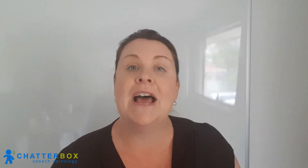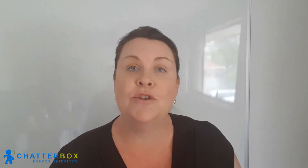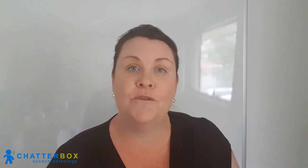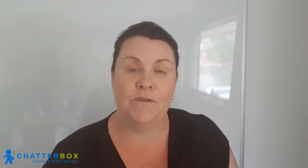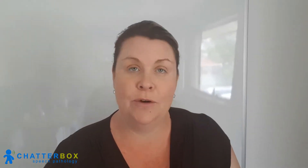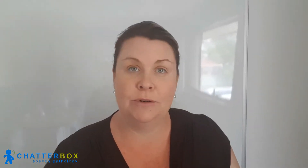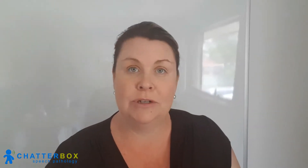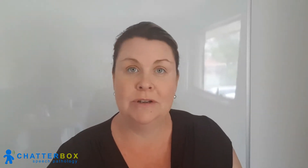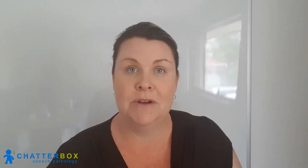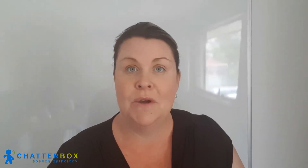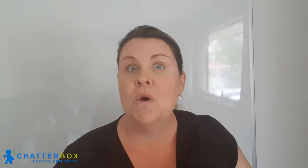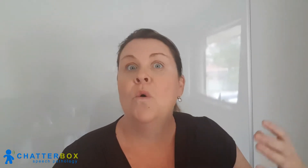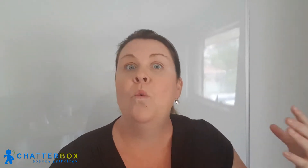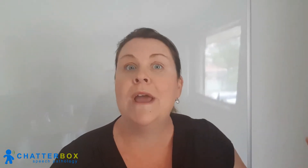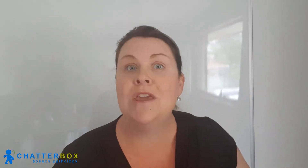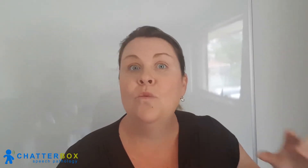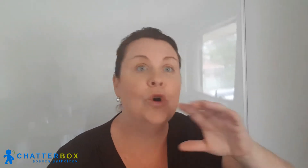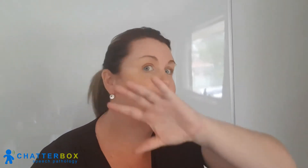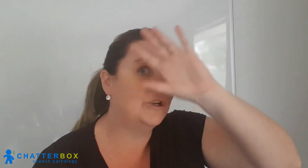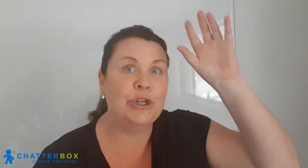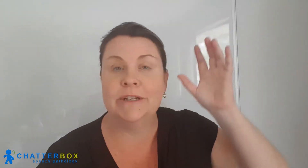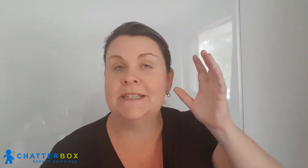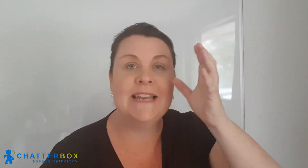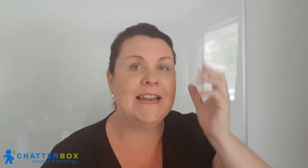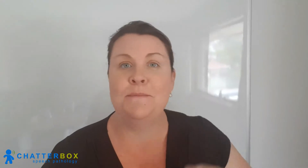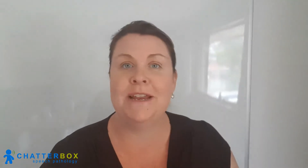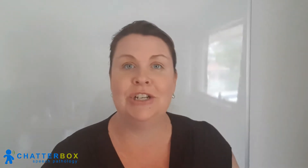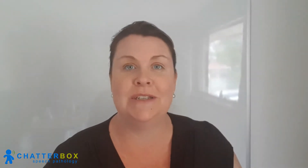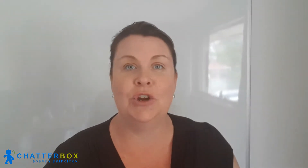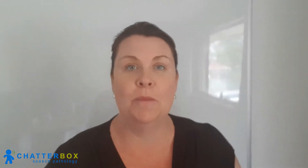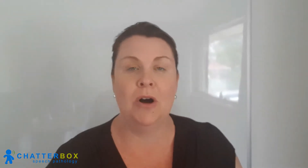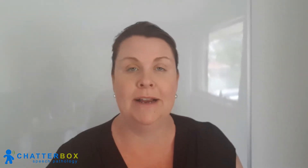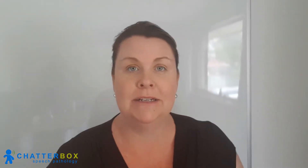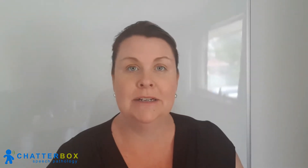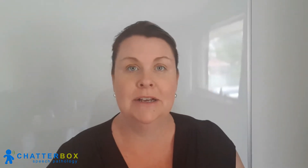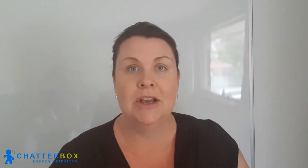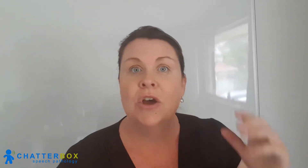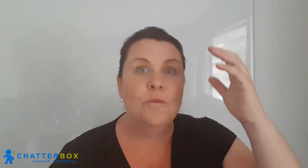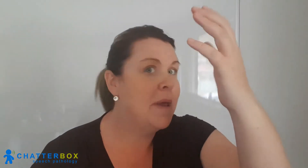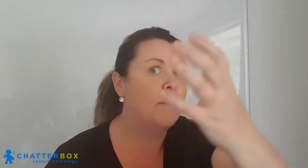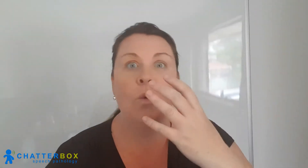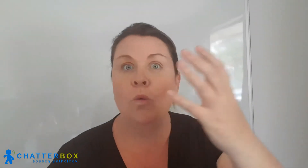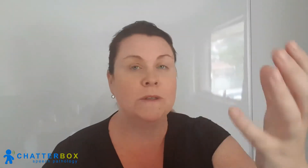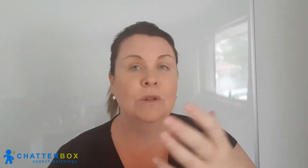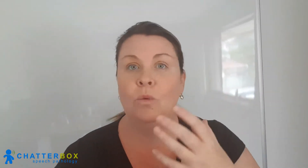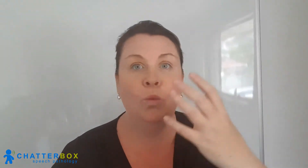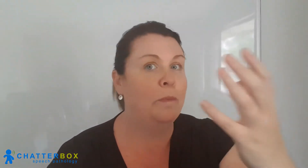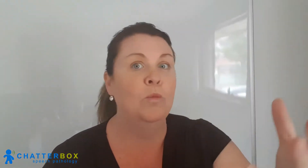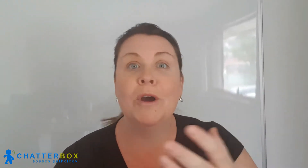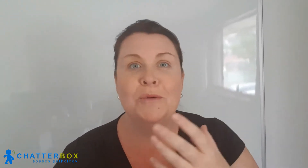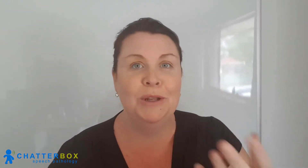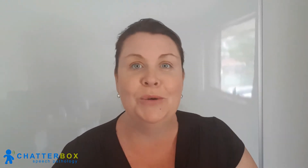you felt, where you were, because you can see it in pictures in your mind. Remember what you were looking